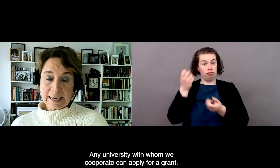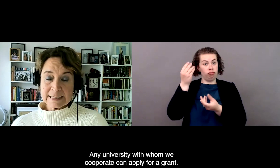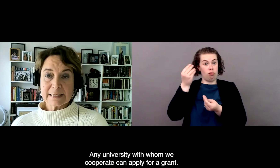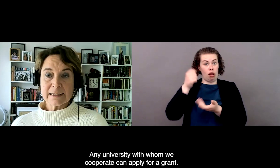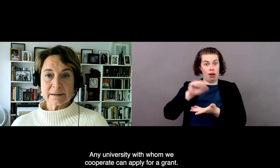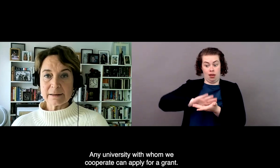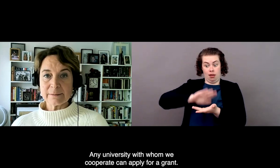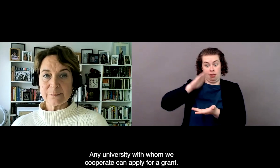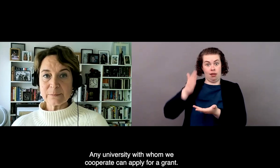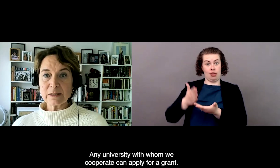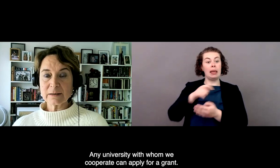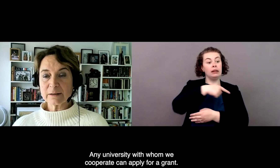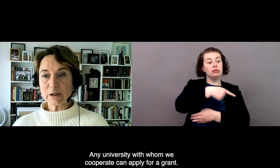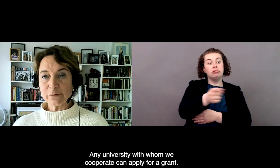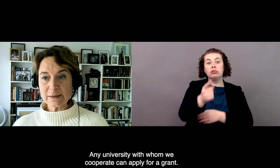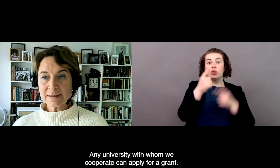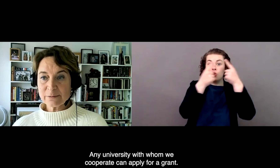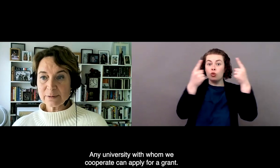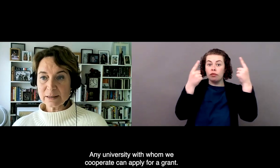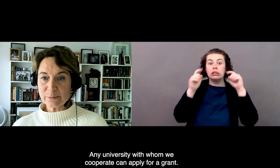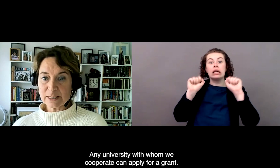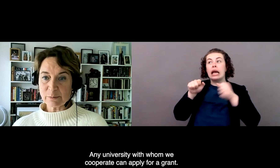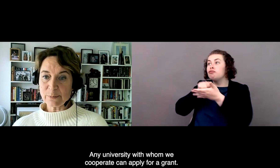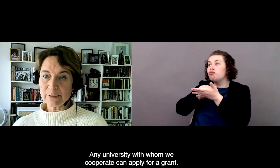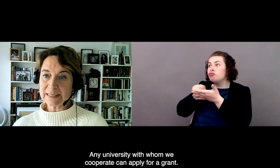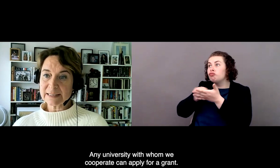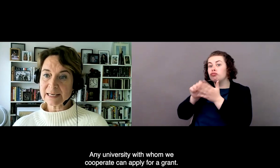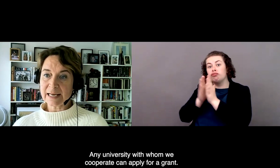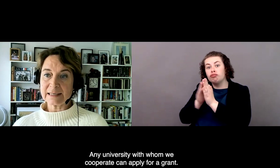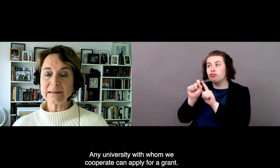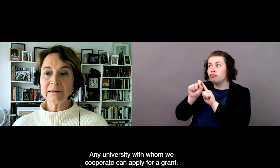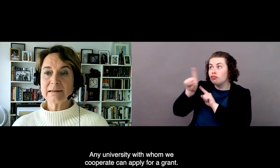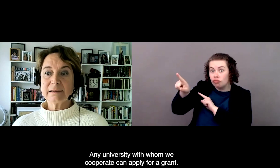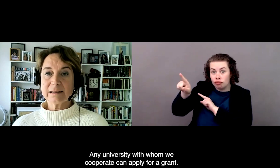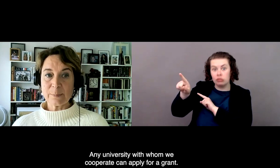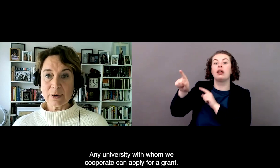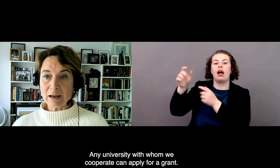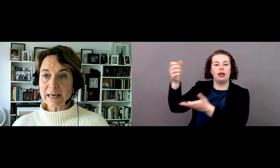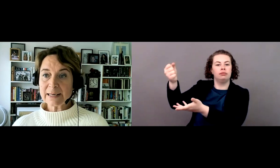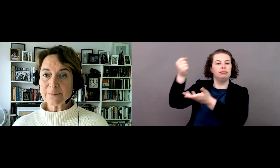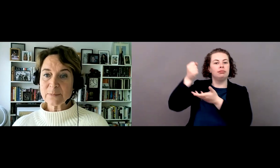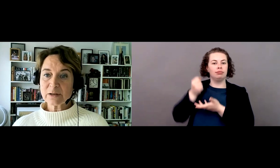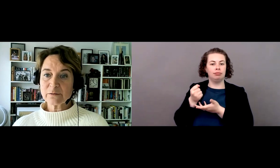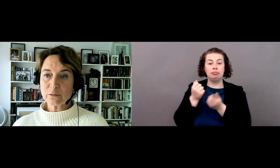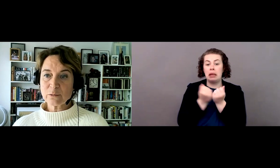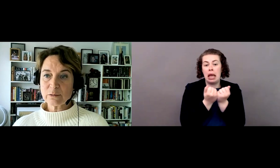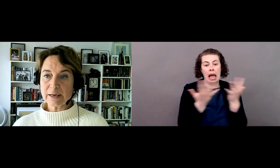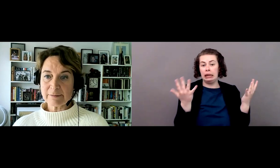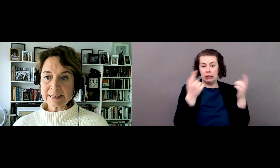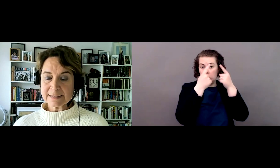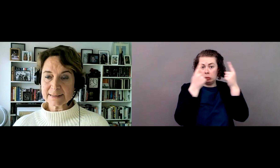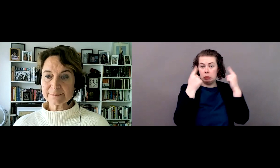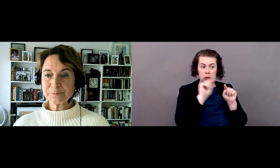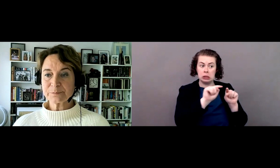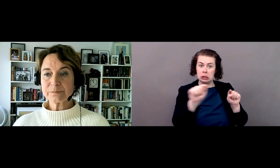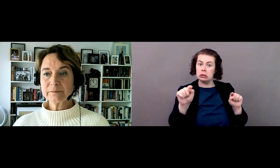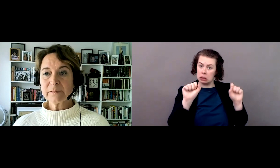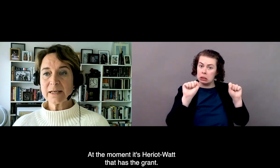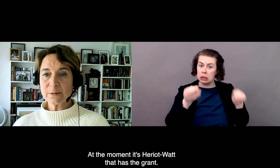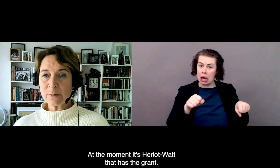Any university with whom we cooperate can apply for a grant. At the moment,